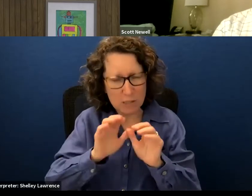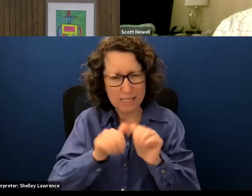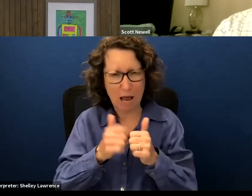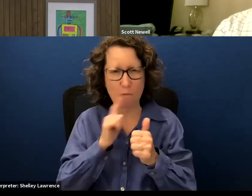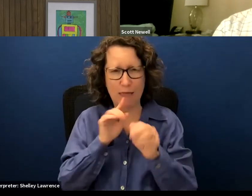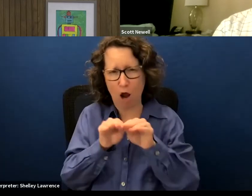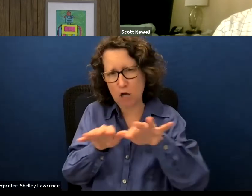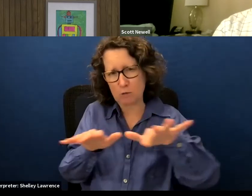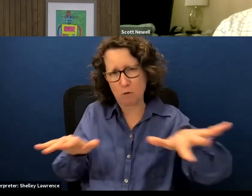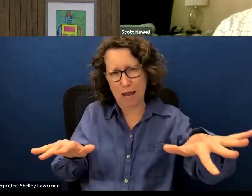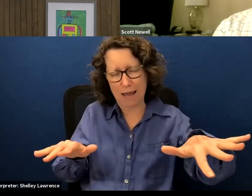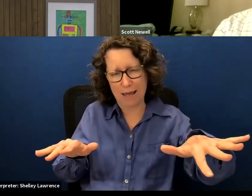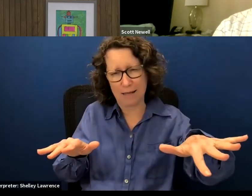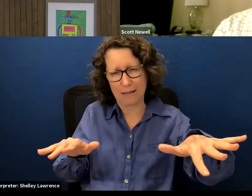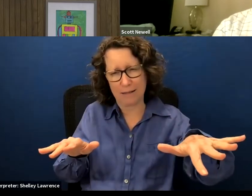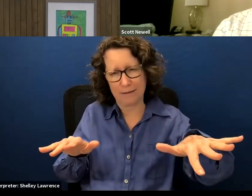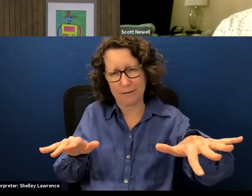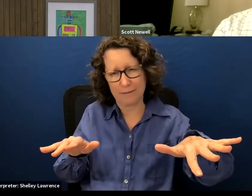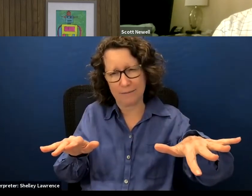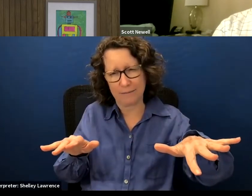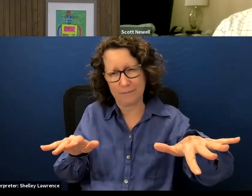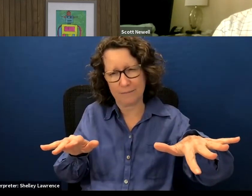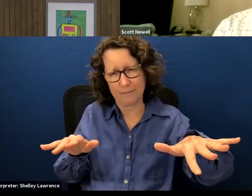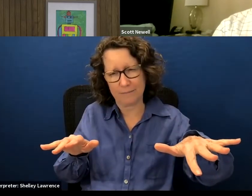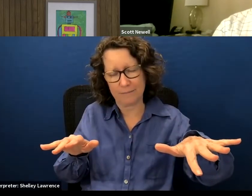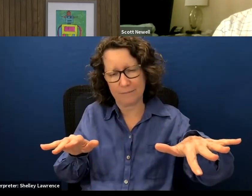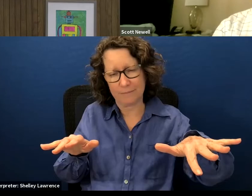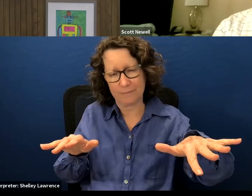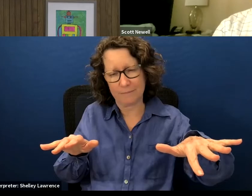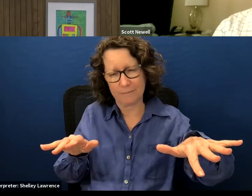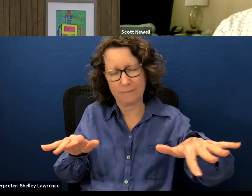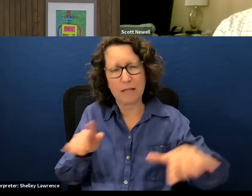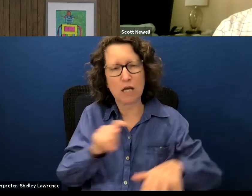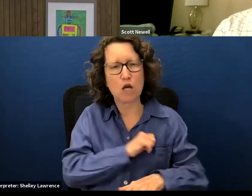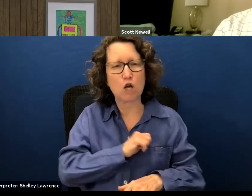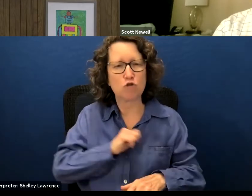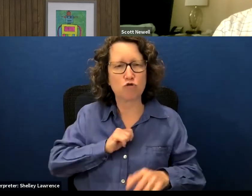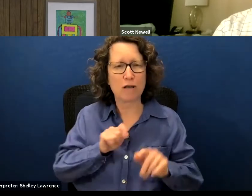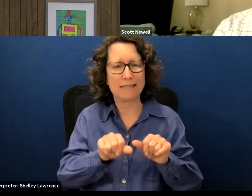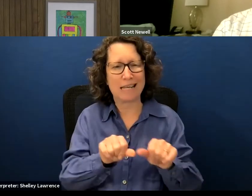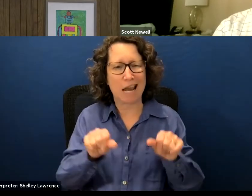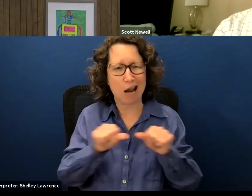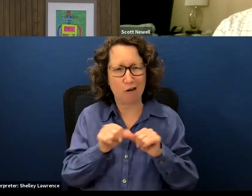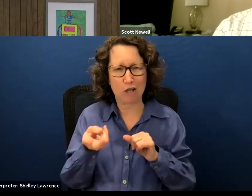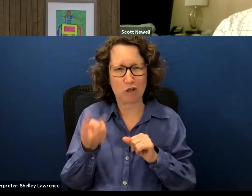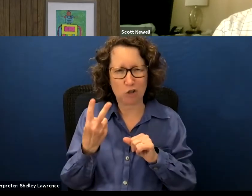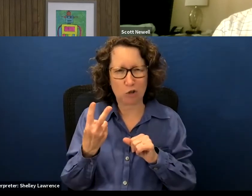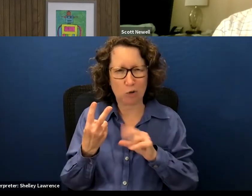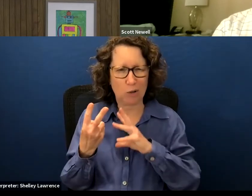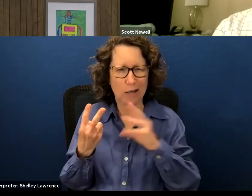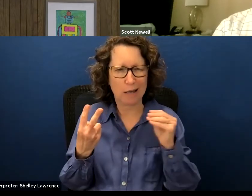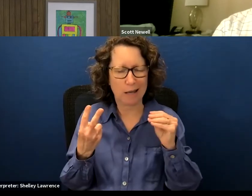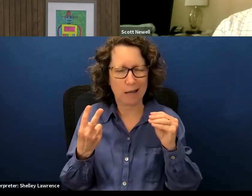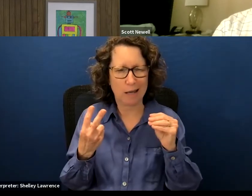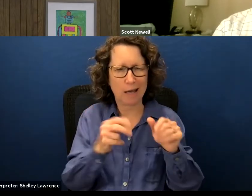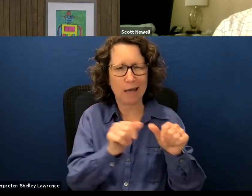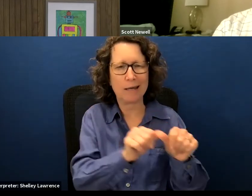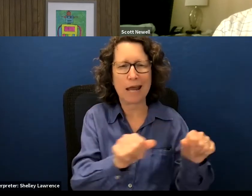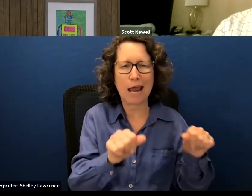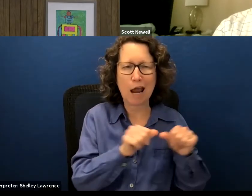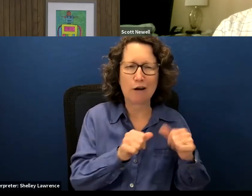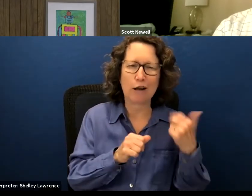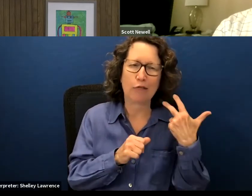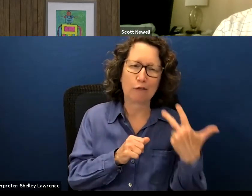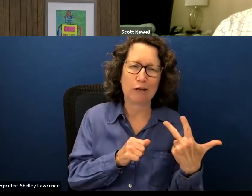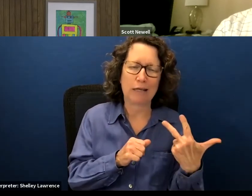they're spread on trustee area 2 and also trustee area